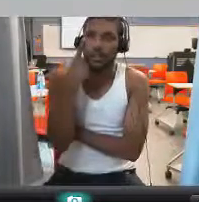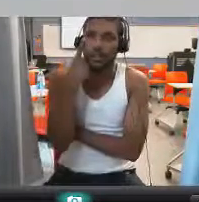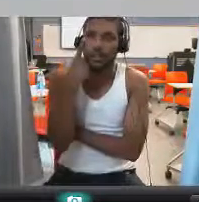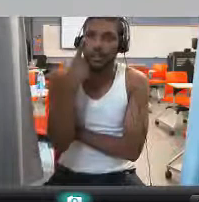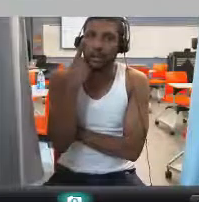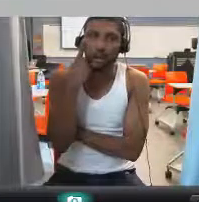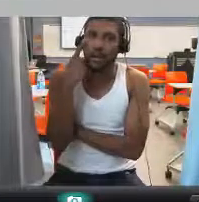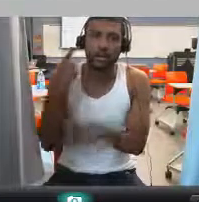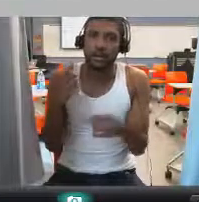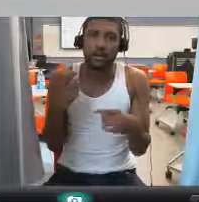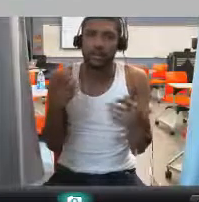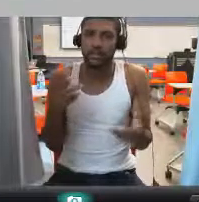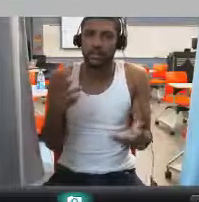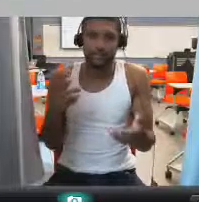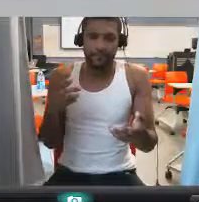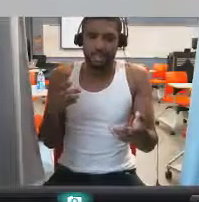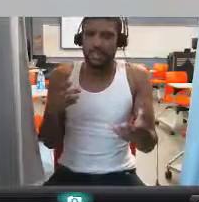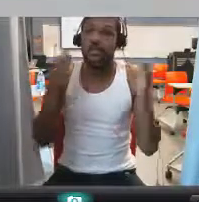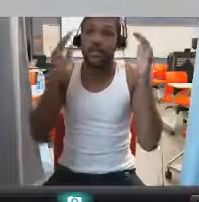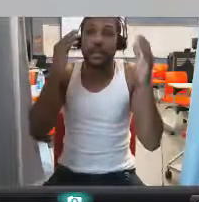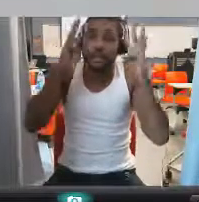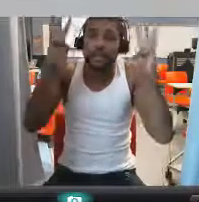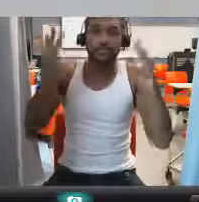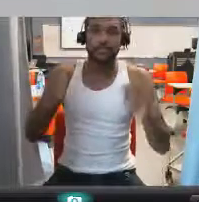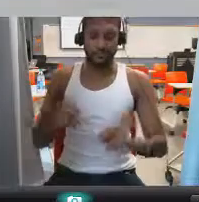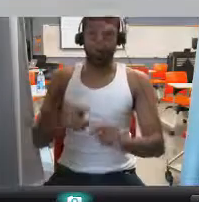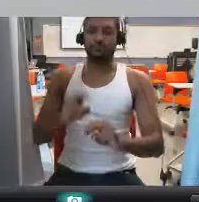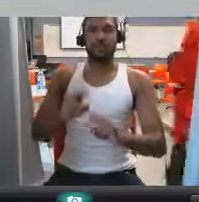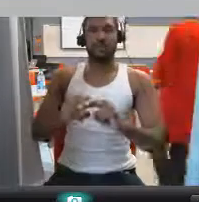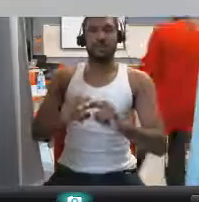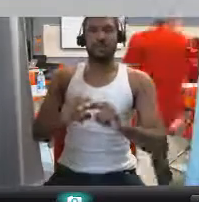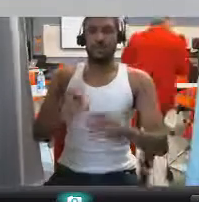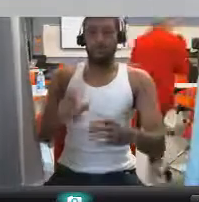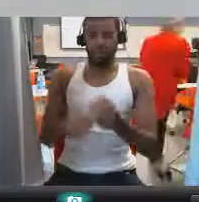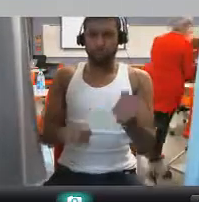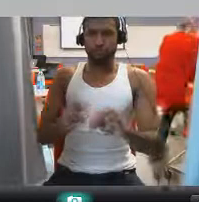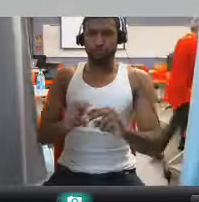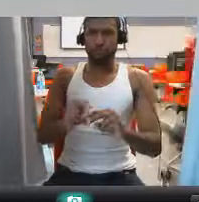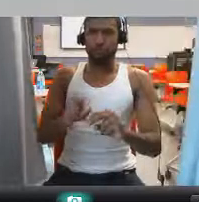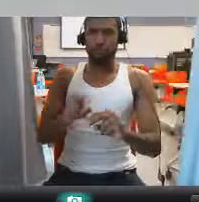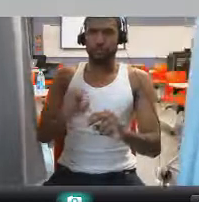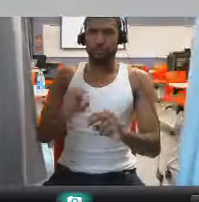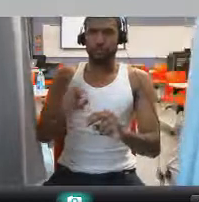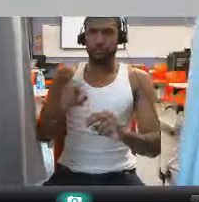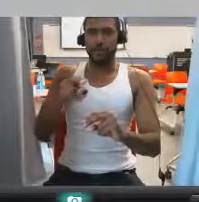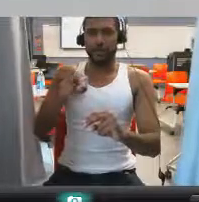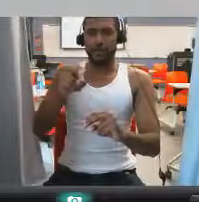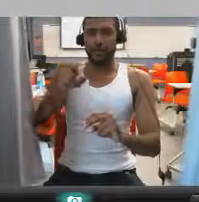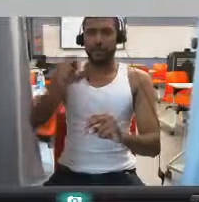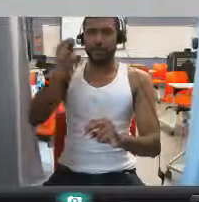shit, it's gonna push you off the toilet. Like I saw myself as a cartoon character who's just like pooping like